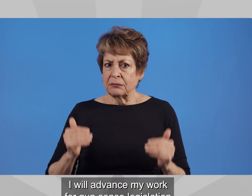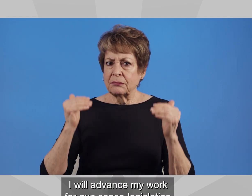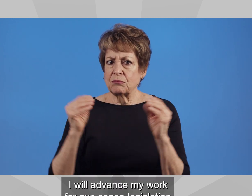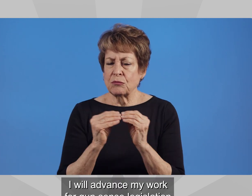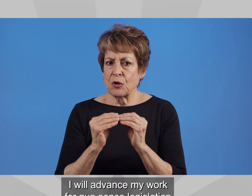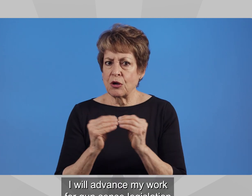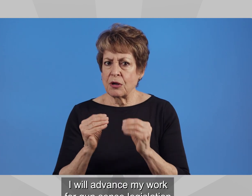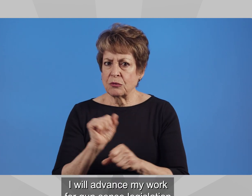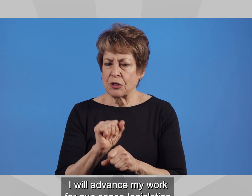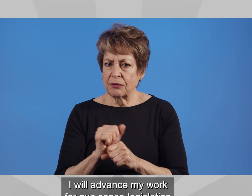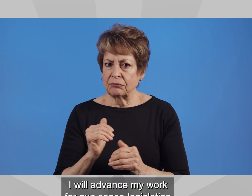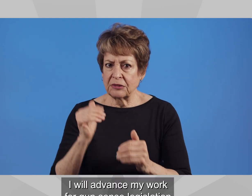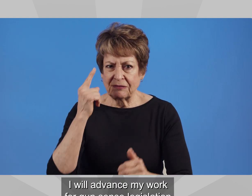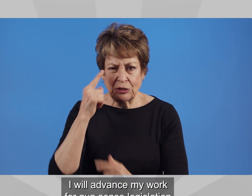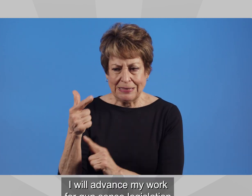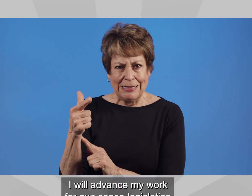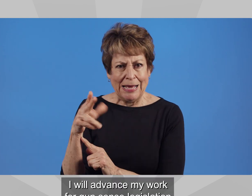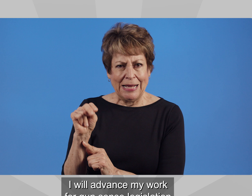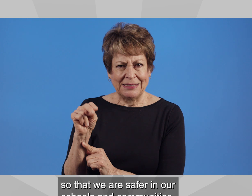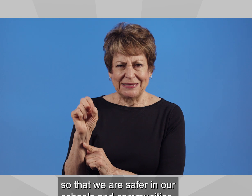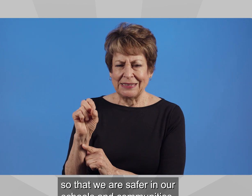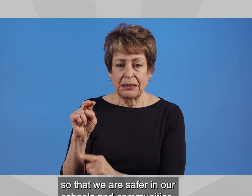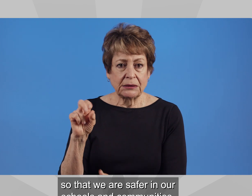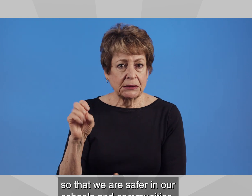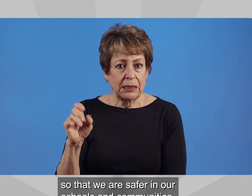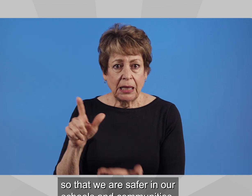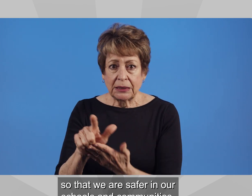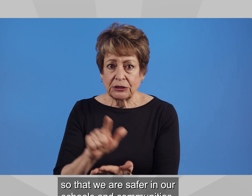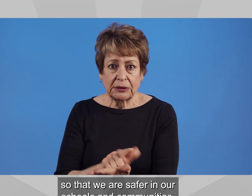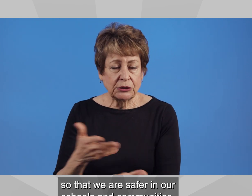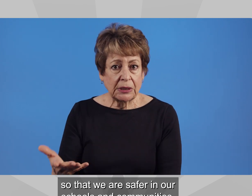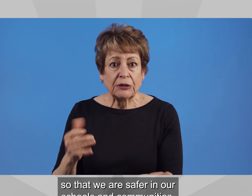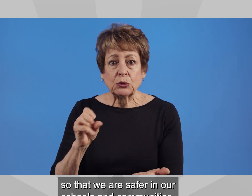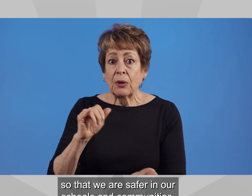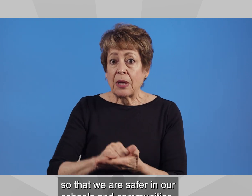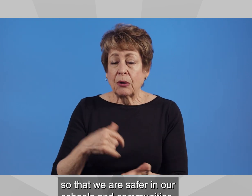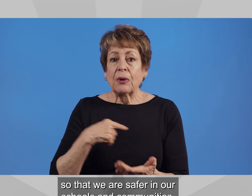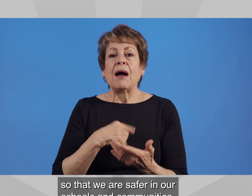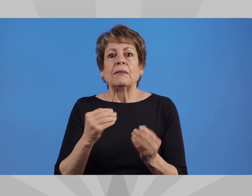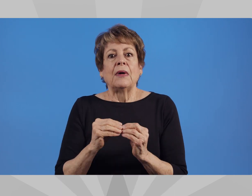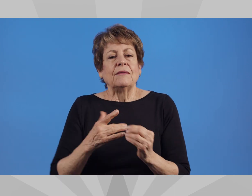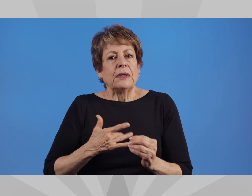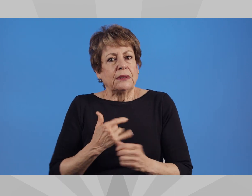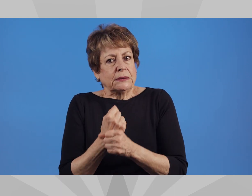I will advance my work for gun sense legislation so that we are safer in our schools and